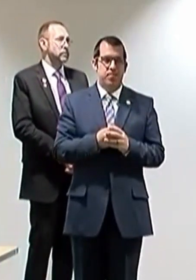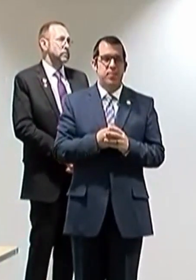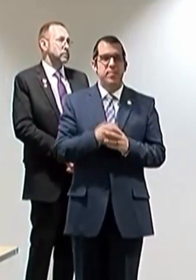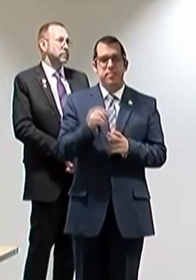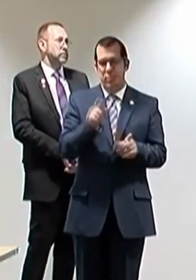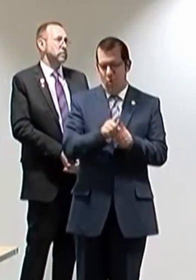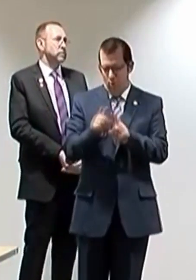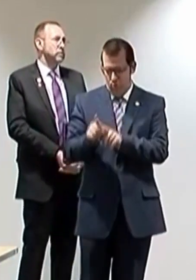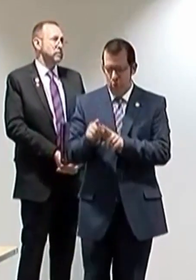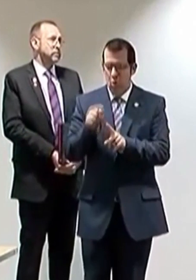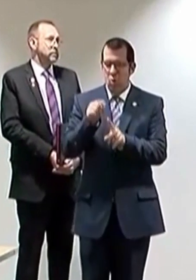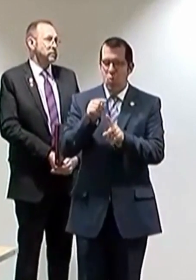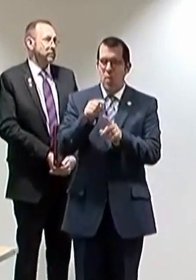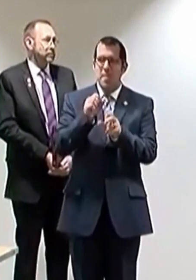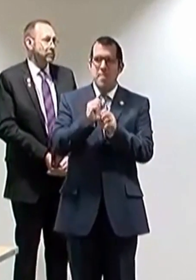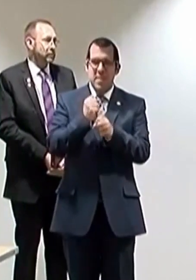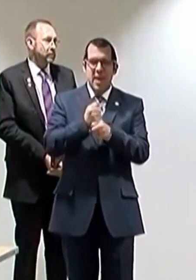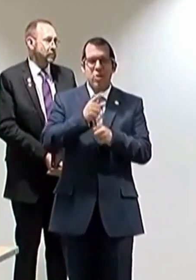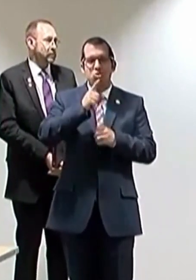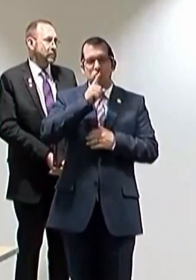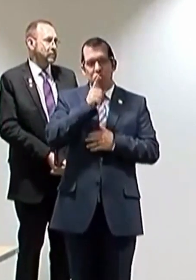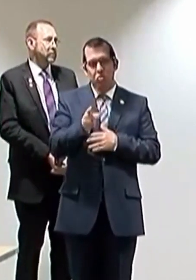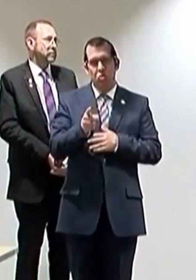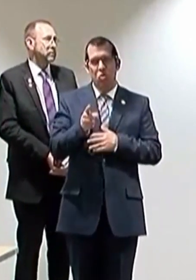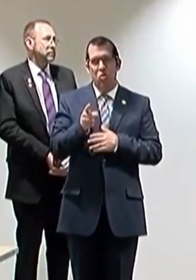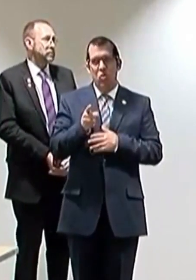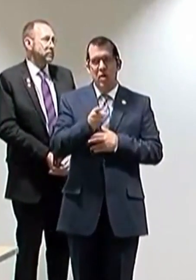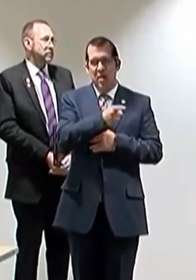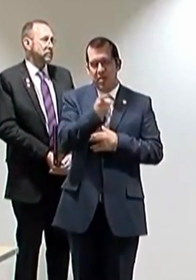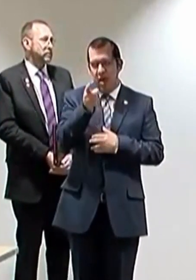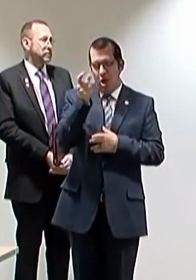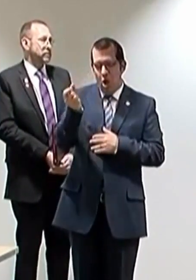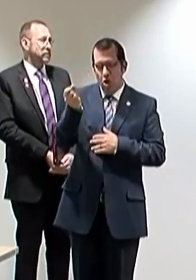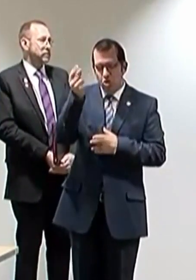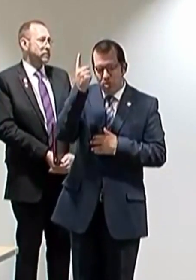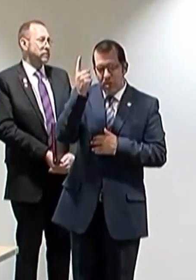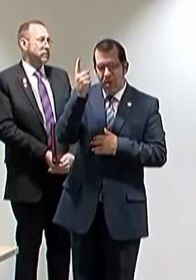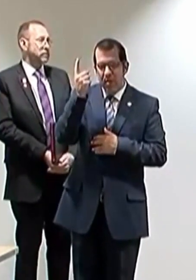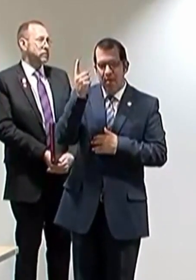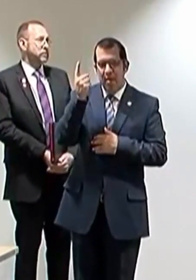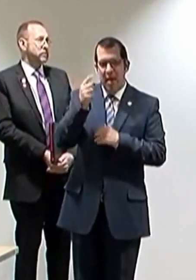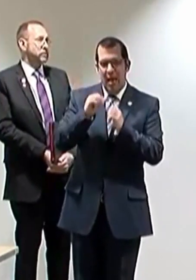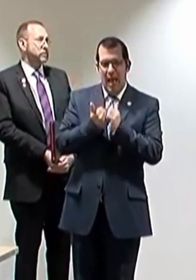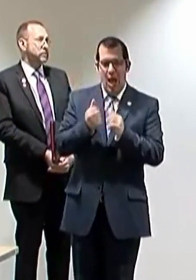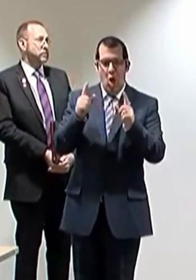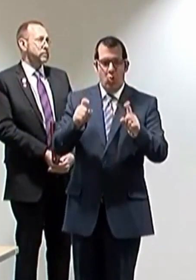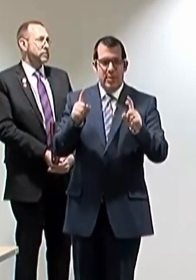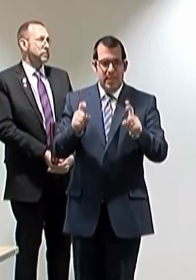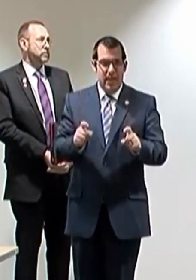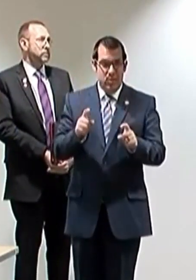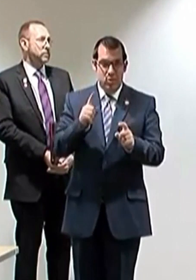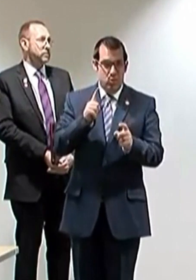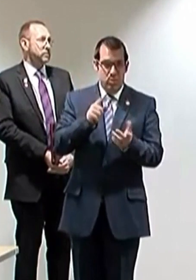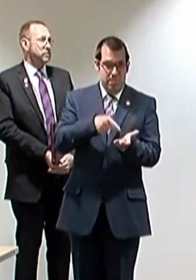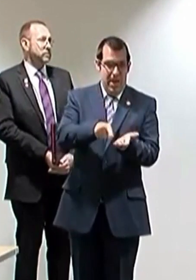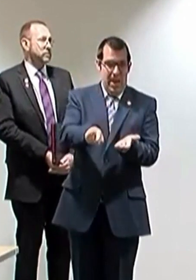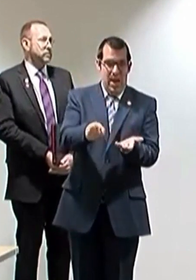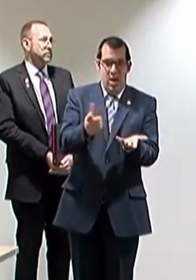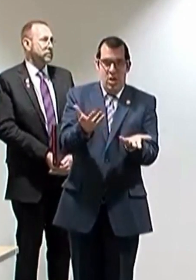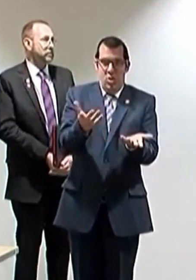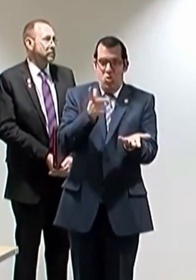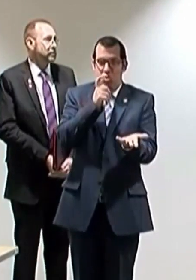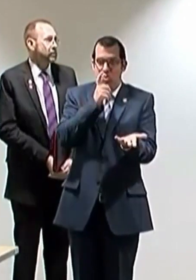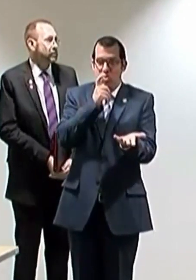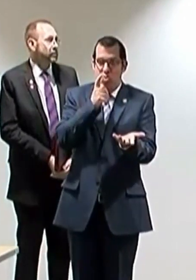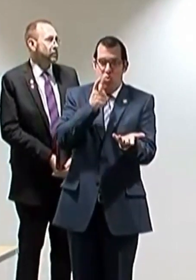about making sure that they understand how the tests are going to be paid, that the